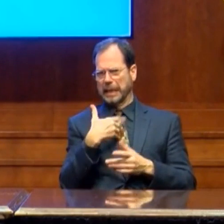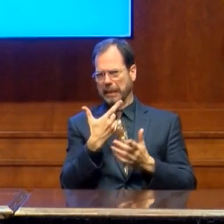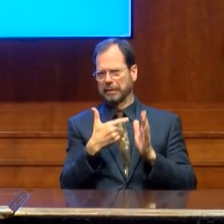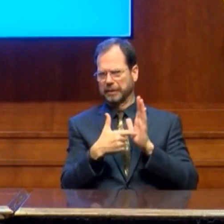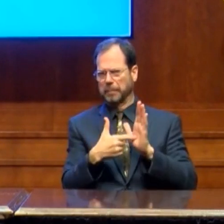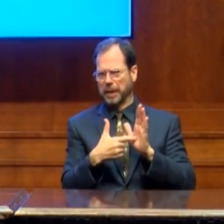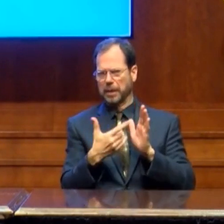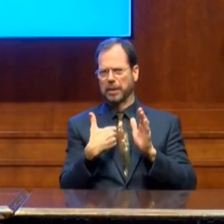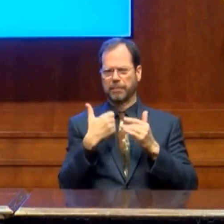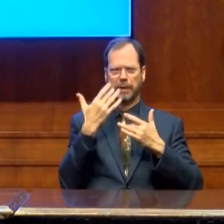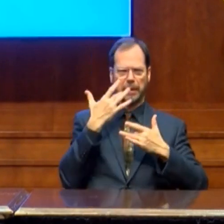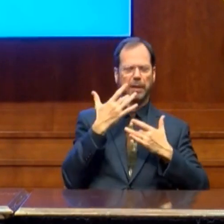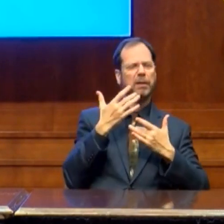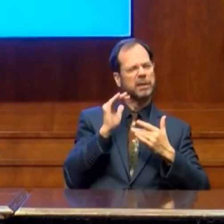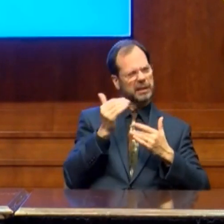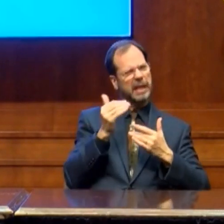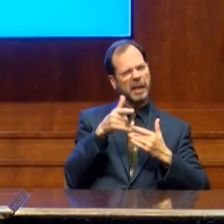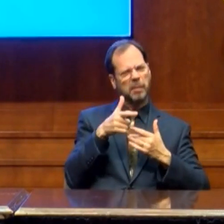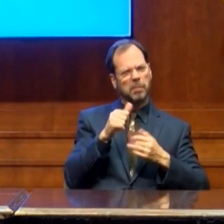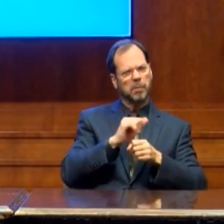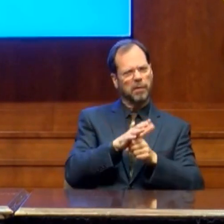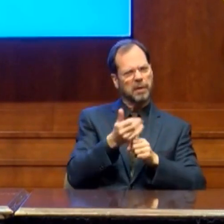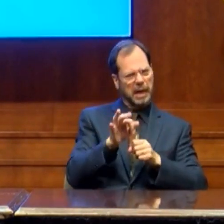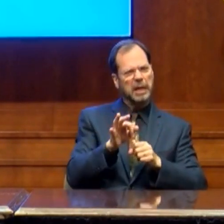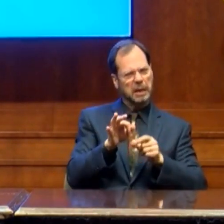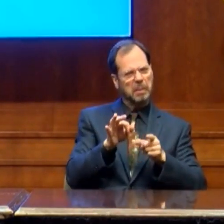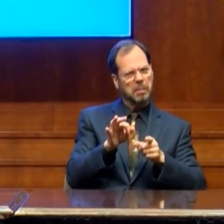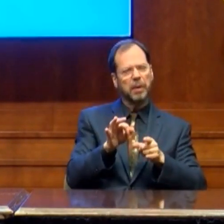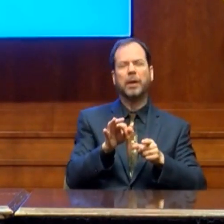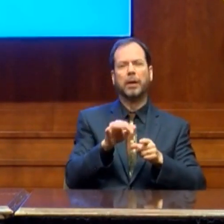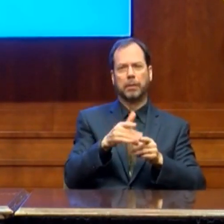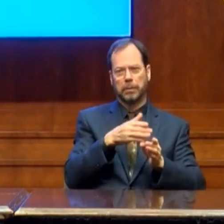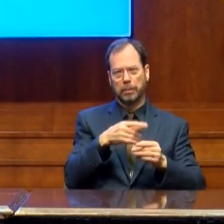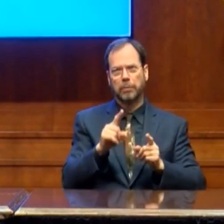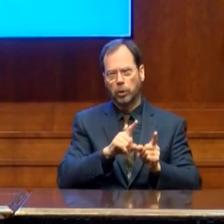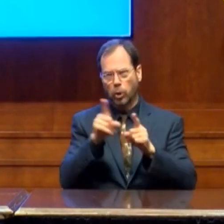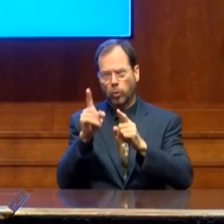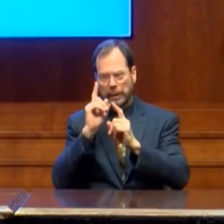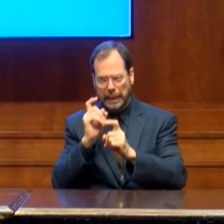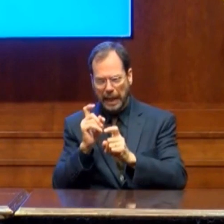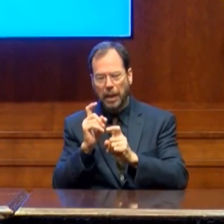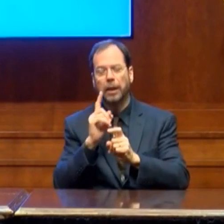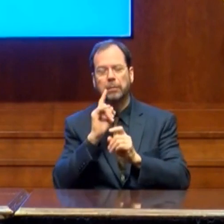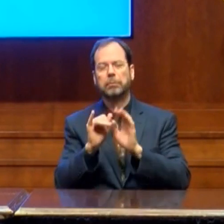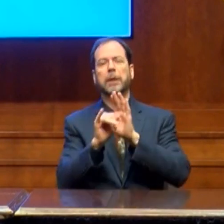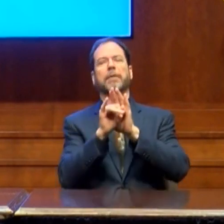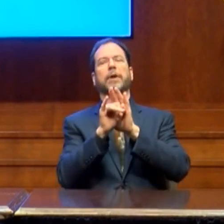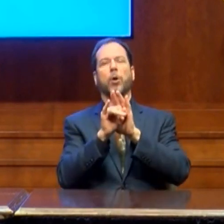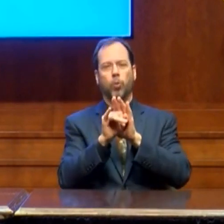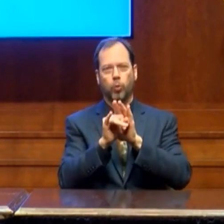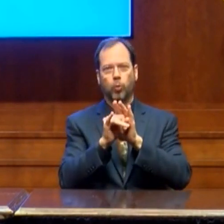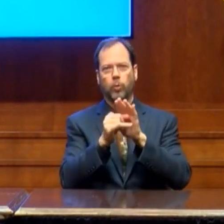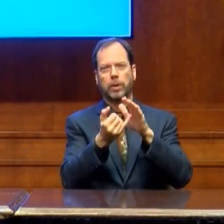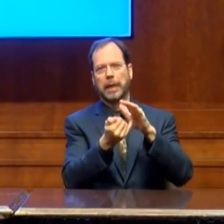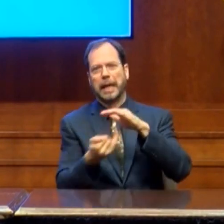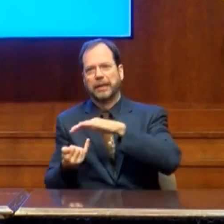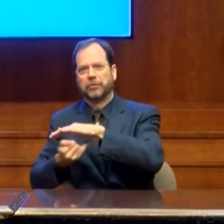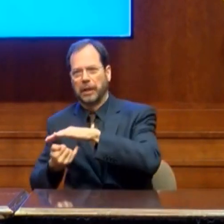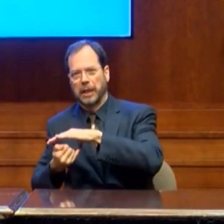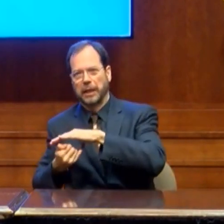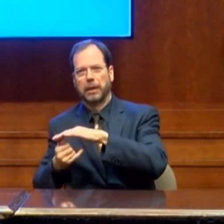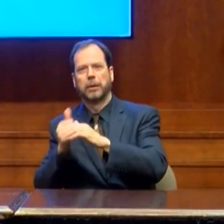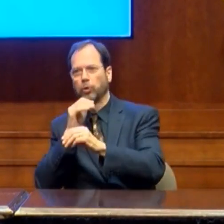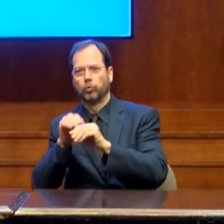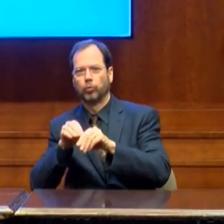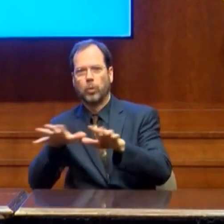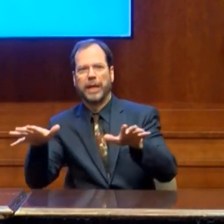symptoms of an illness that could be consistent with COVID-19, that they get tested, so they get identified, so they get isolated,